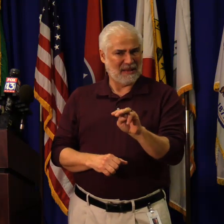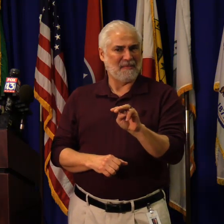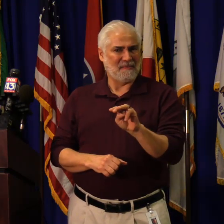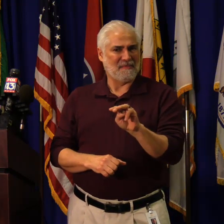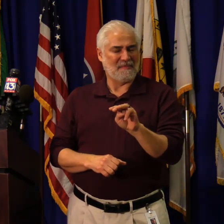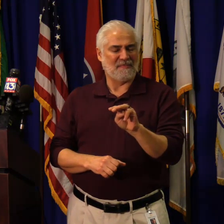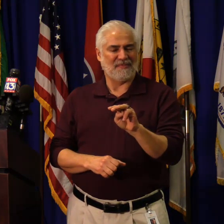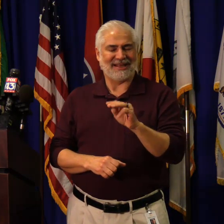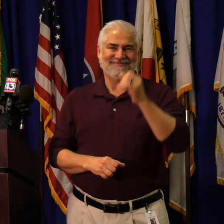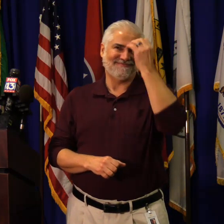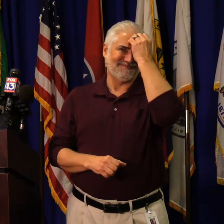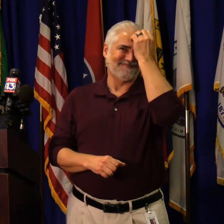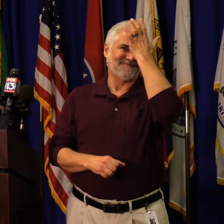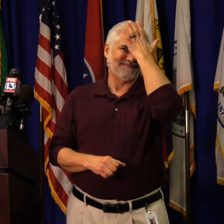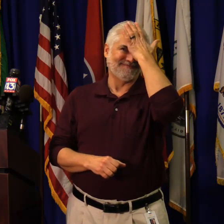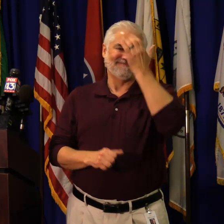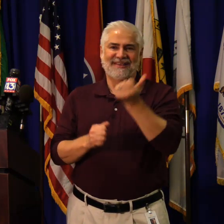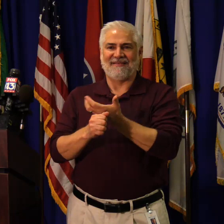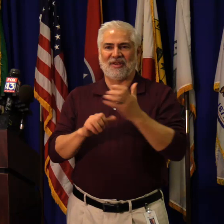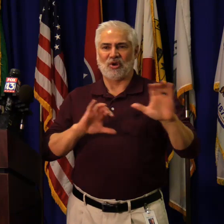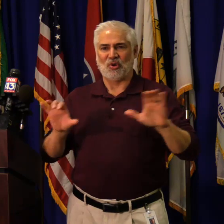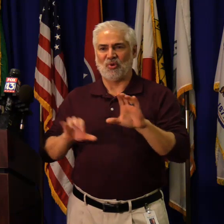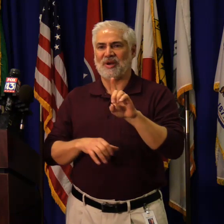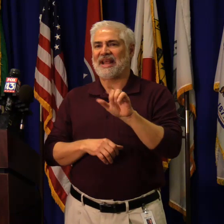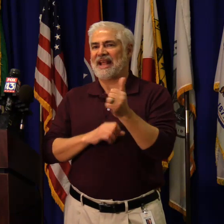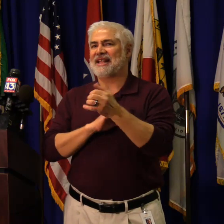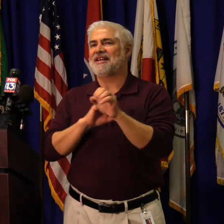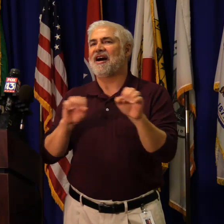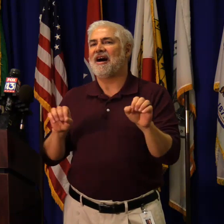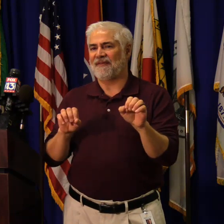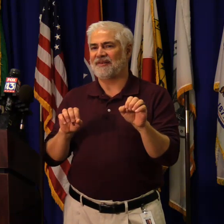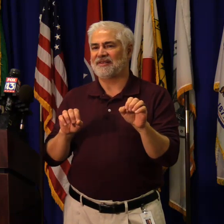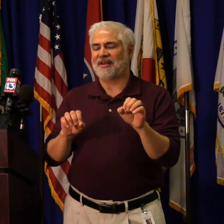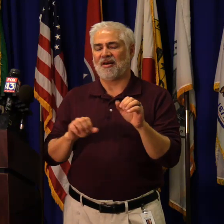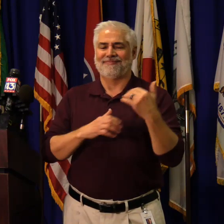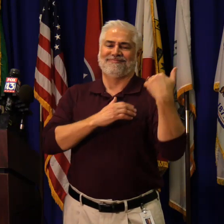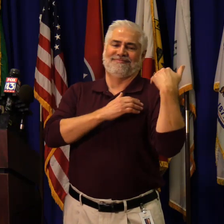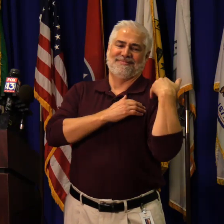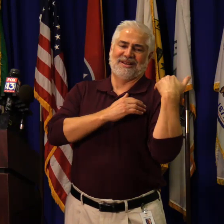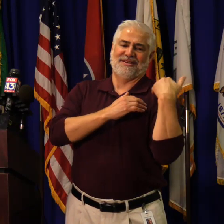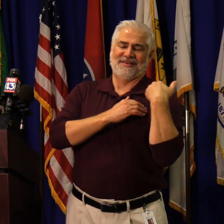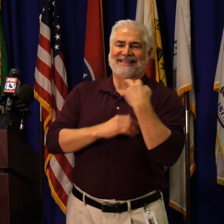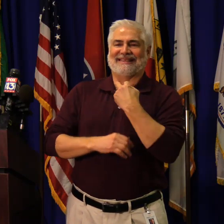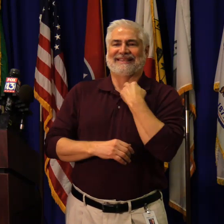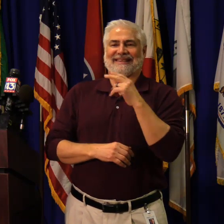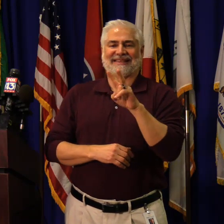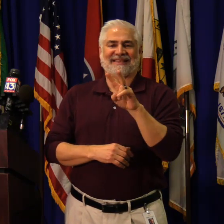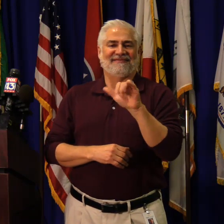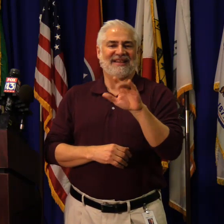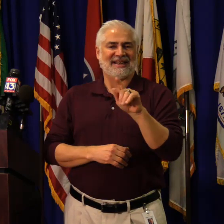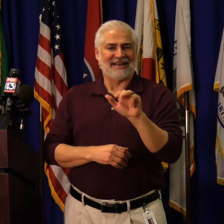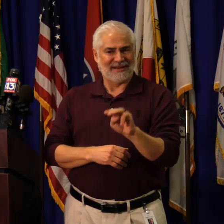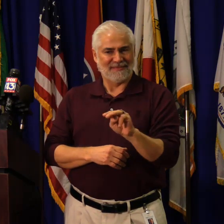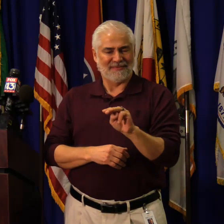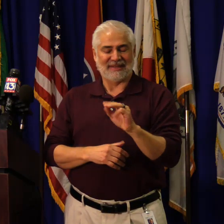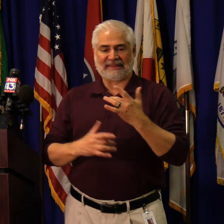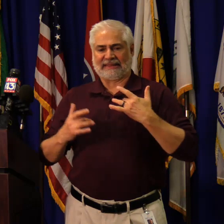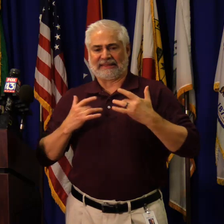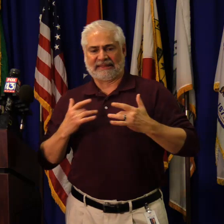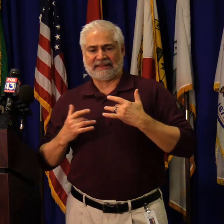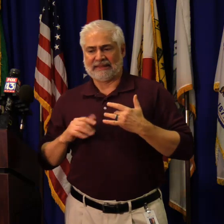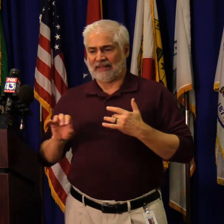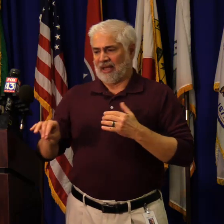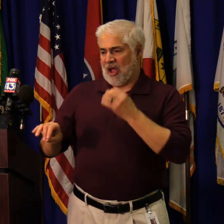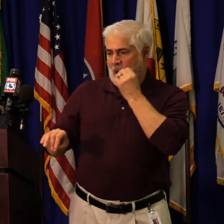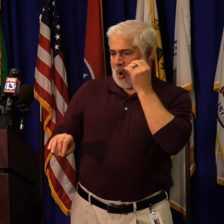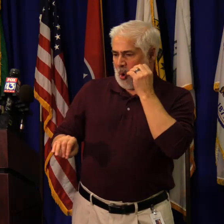in the forefront of everything that we do in the DA's office, our duty to victims. What concerns us today is that home for many people is